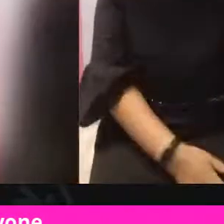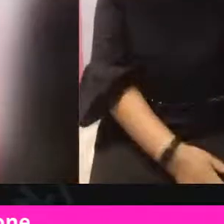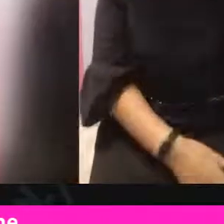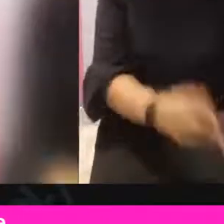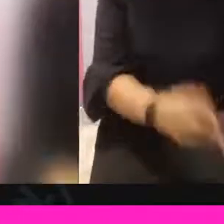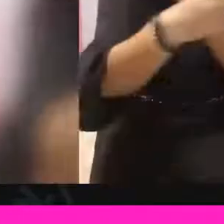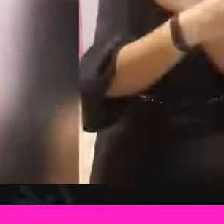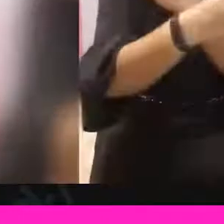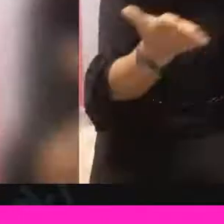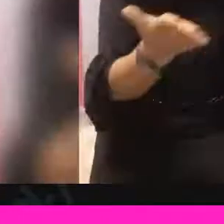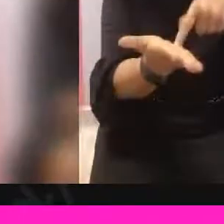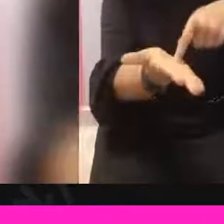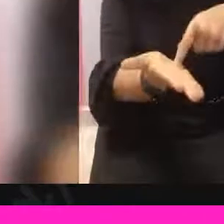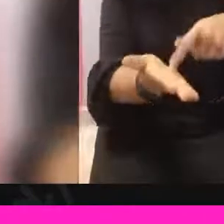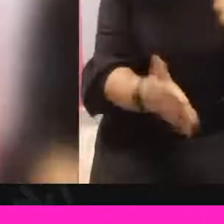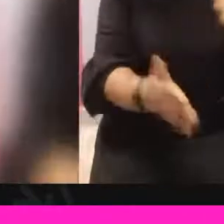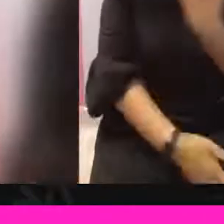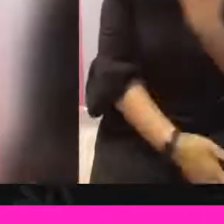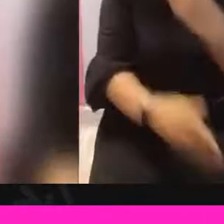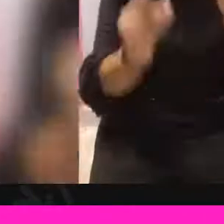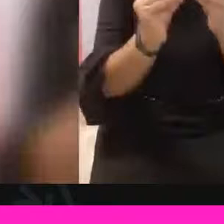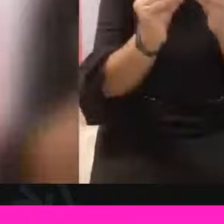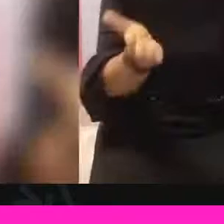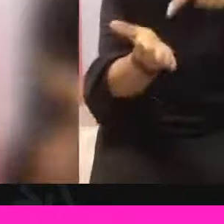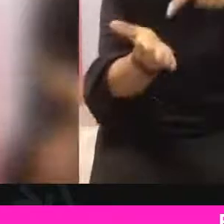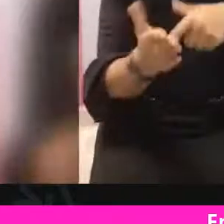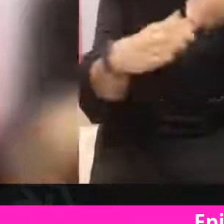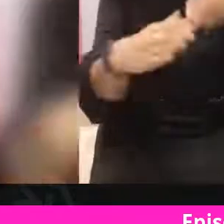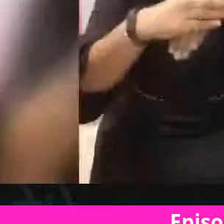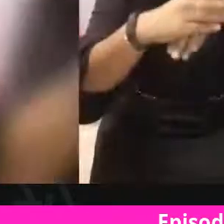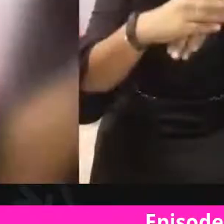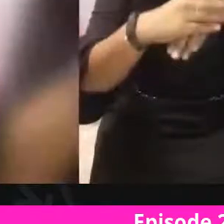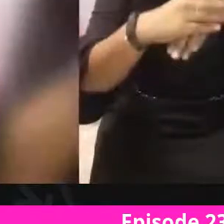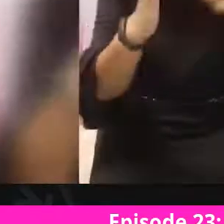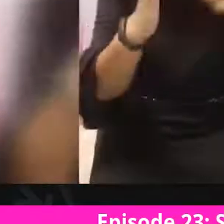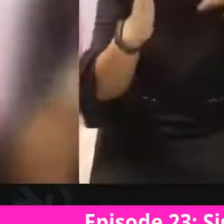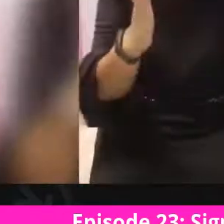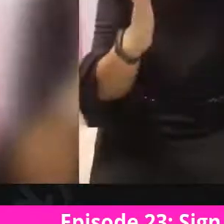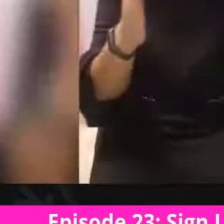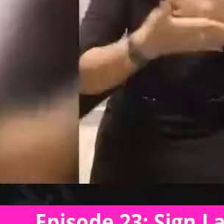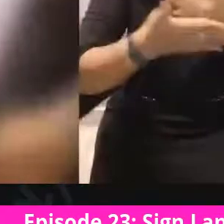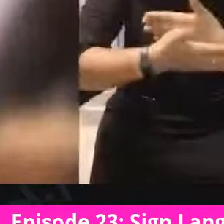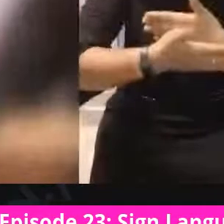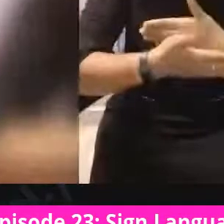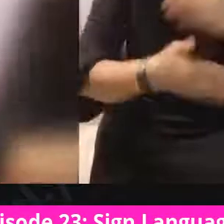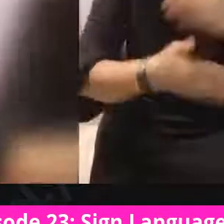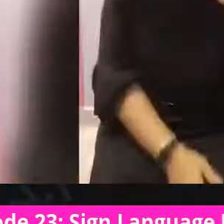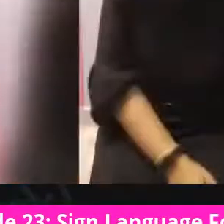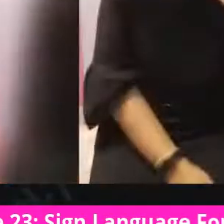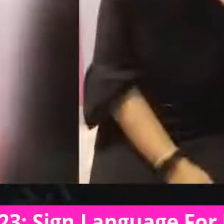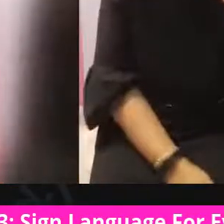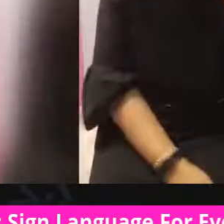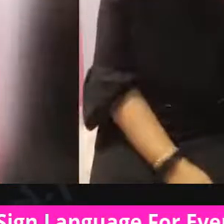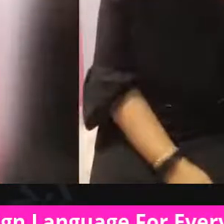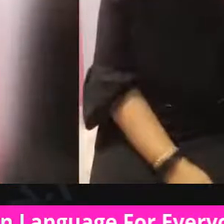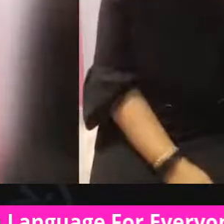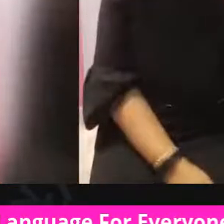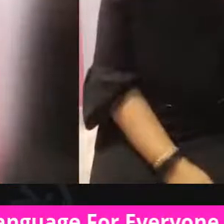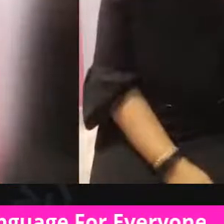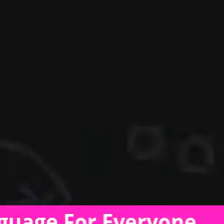Itu saja untuk kali ini. Kita jumpa lagi dalam video yang baru. Bye.